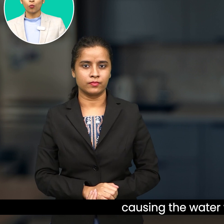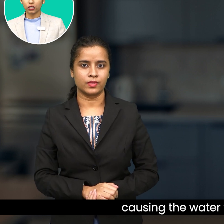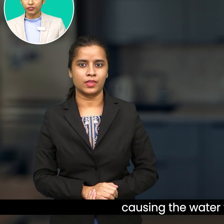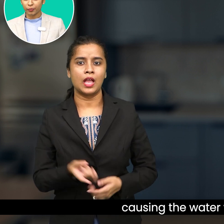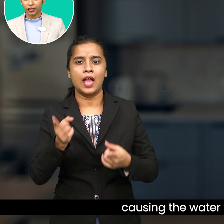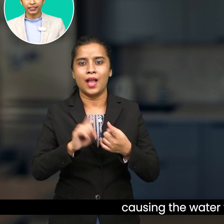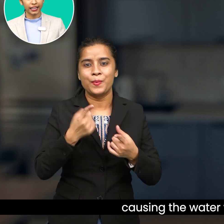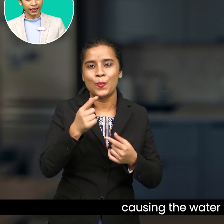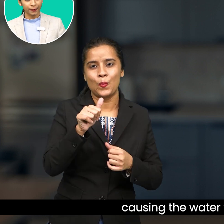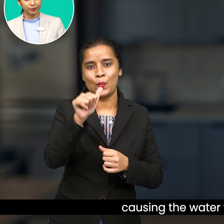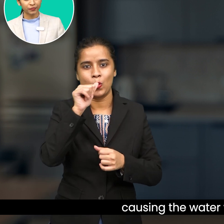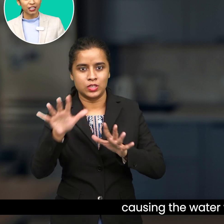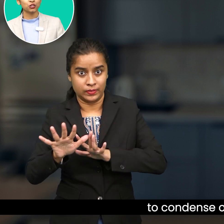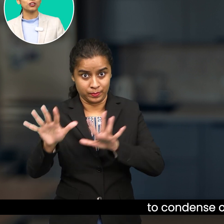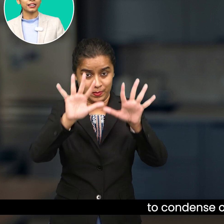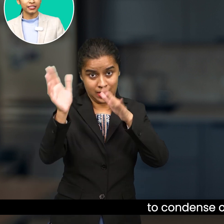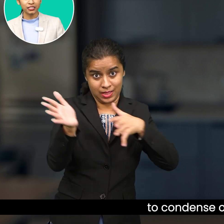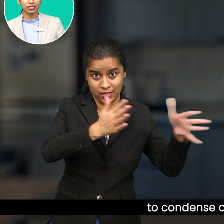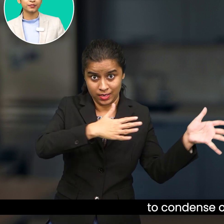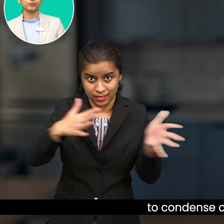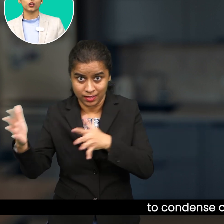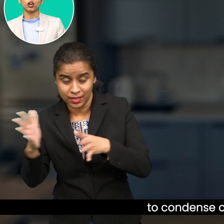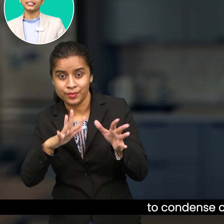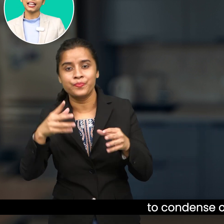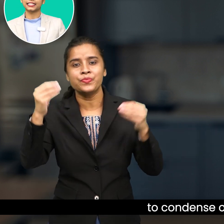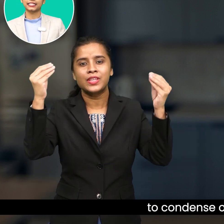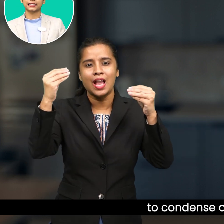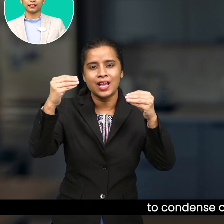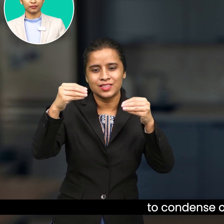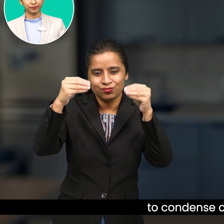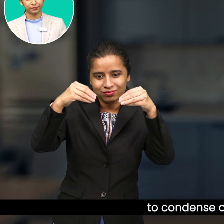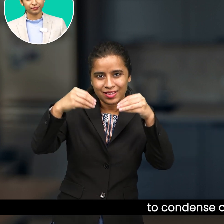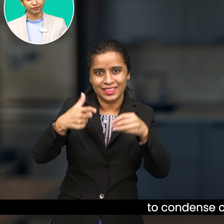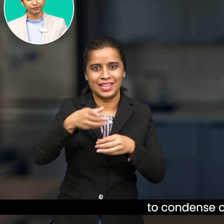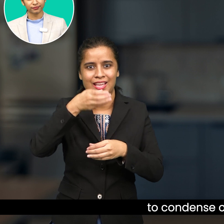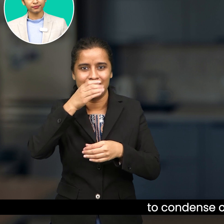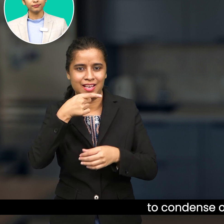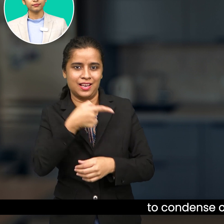causing the water vapor in the air to condense on the glass.